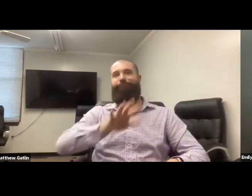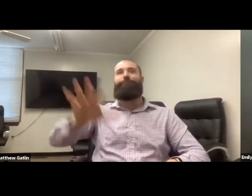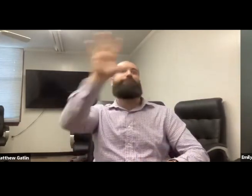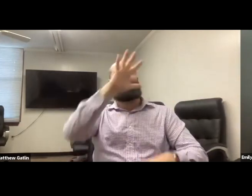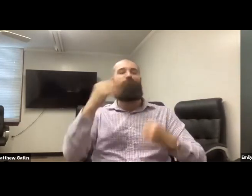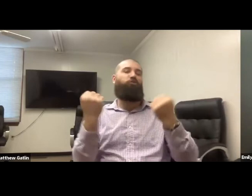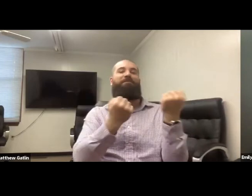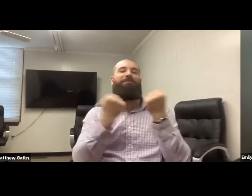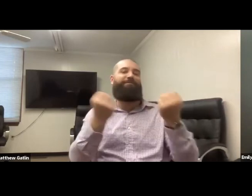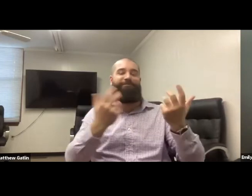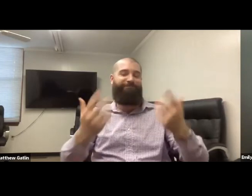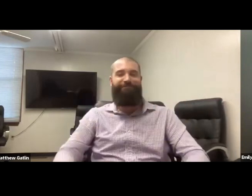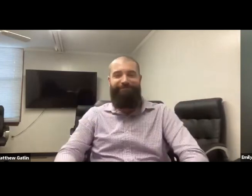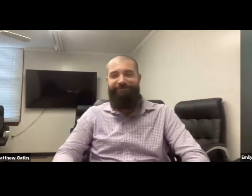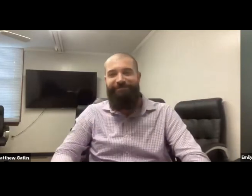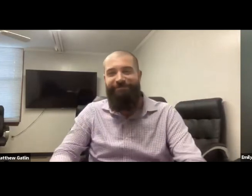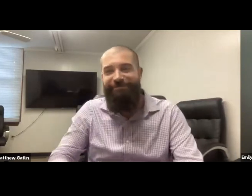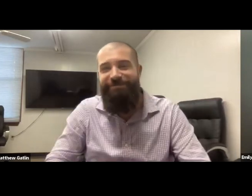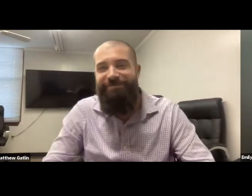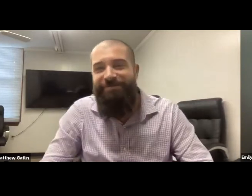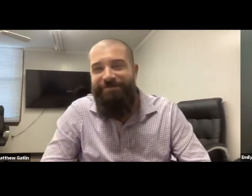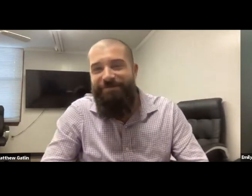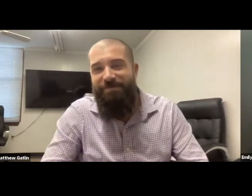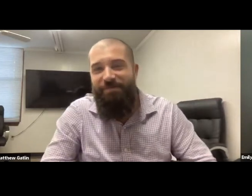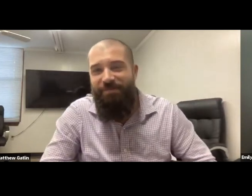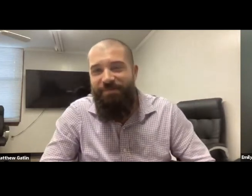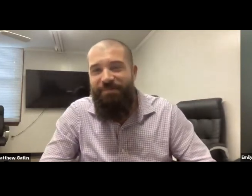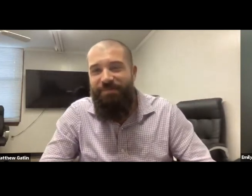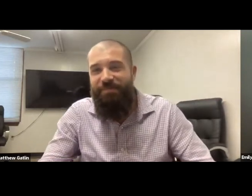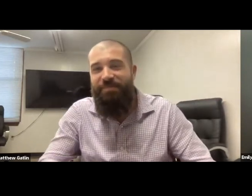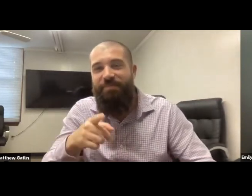way to learn to drive. And many deaf people all over the world drive. So.